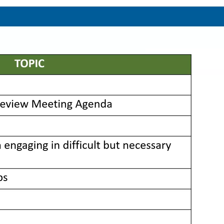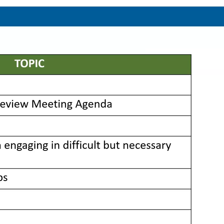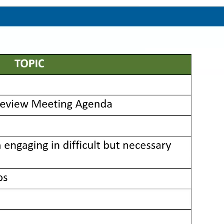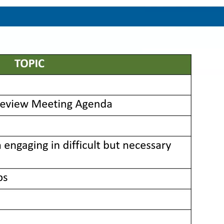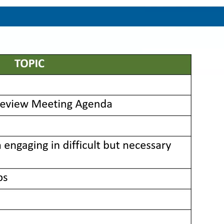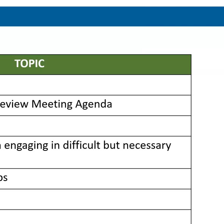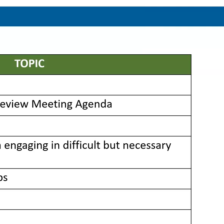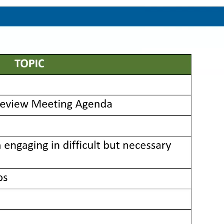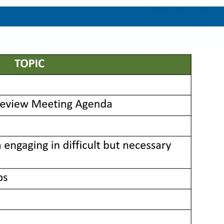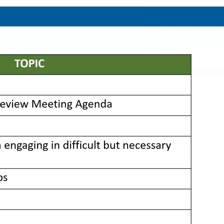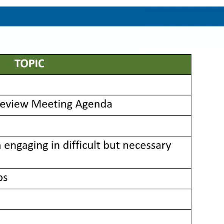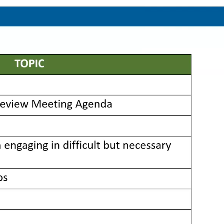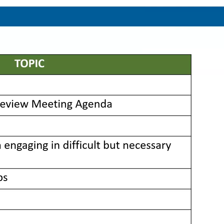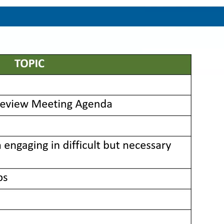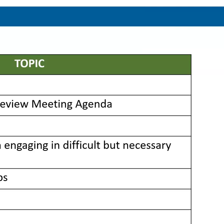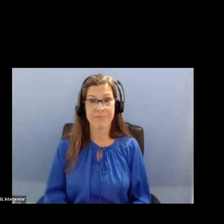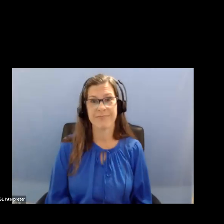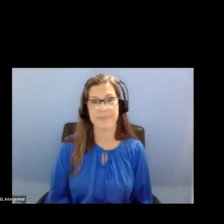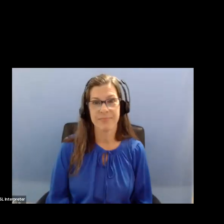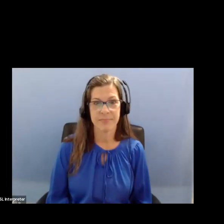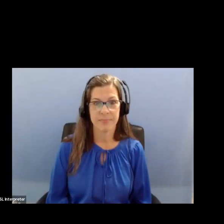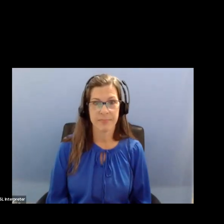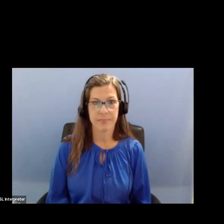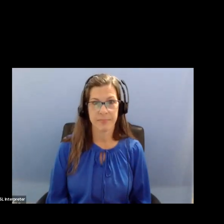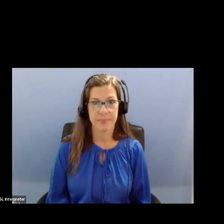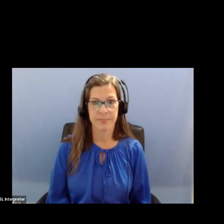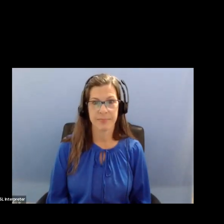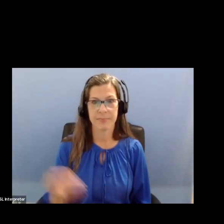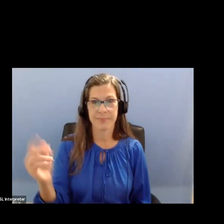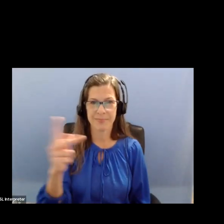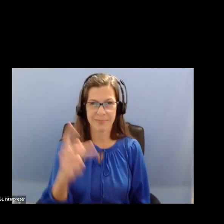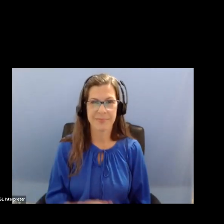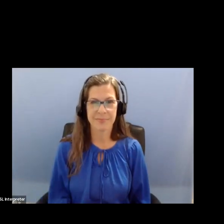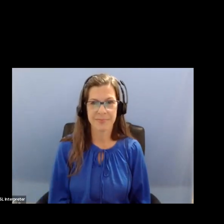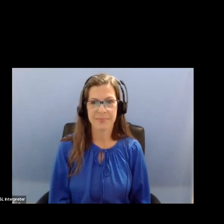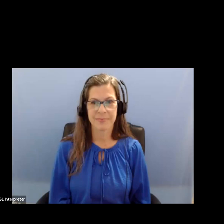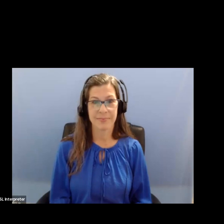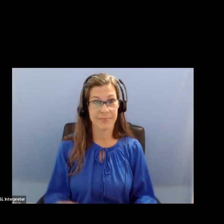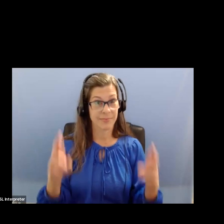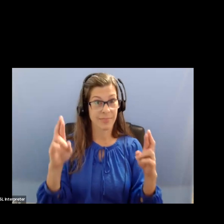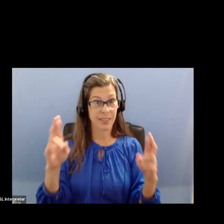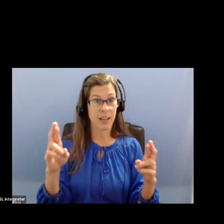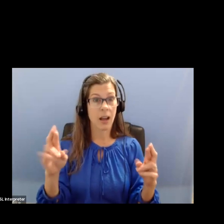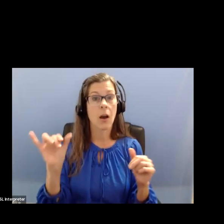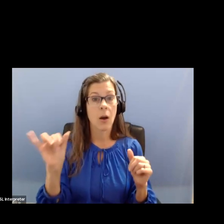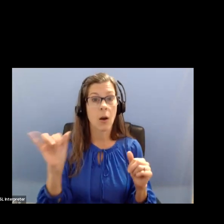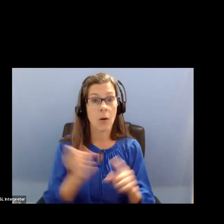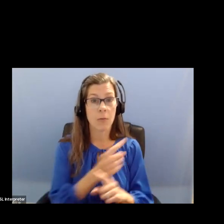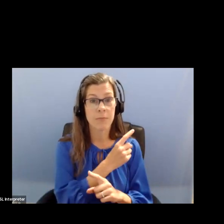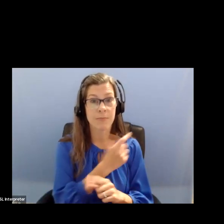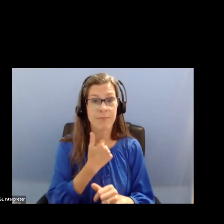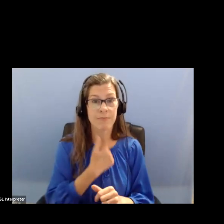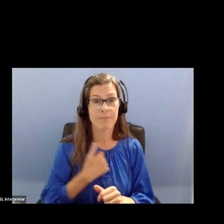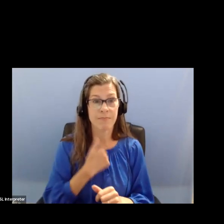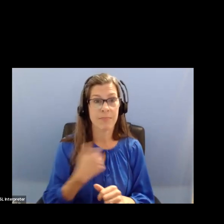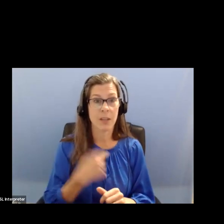Yeah, we can take them down. Okay, great. All right. So hopefully steering committee member, oh, and I apologize. We